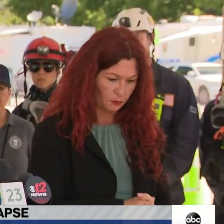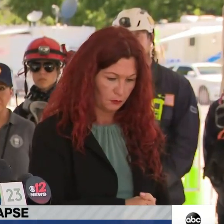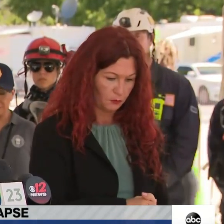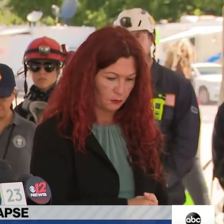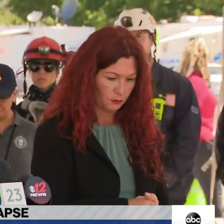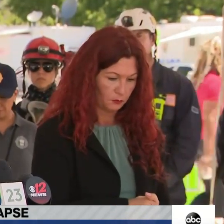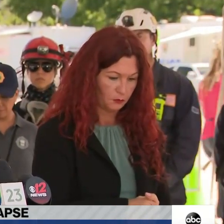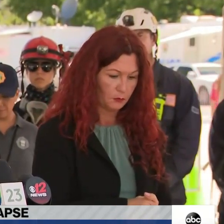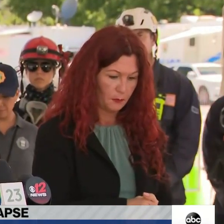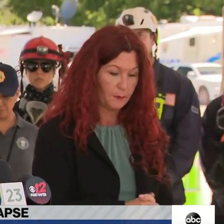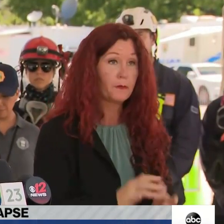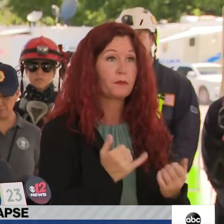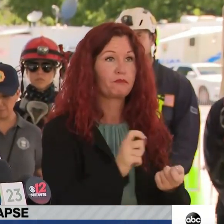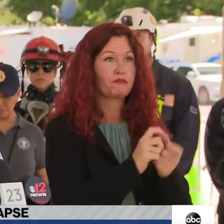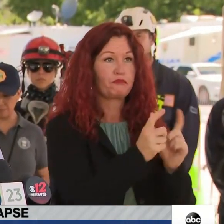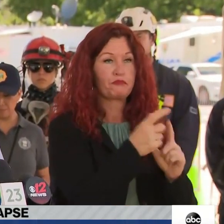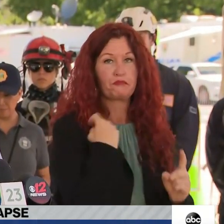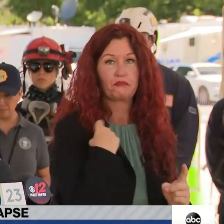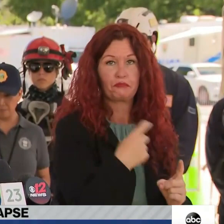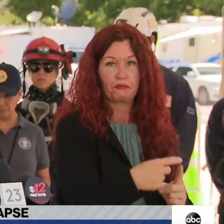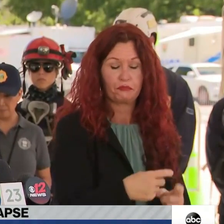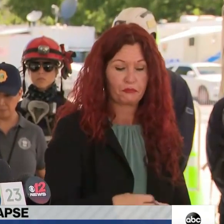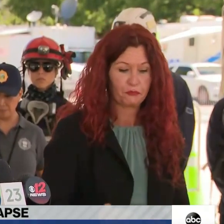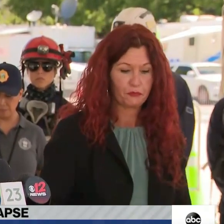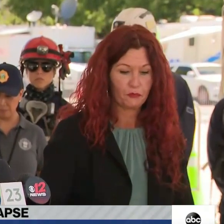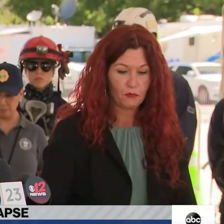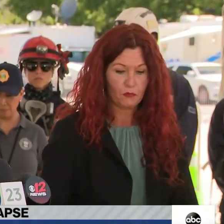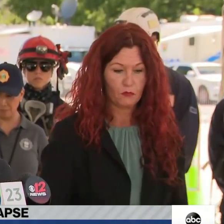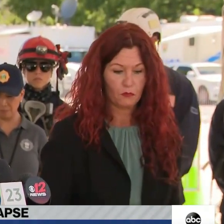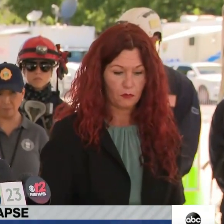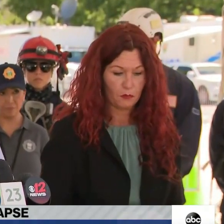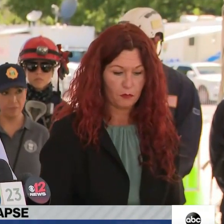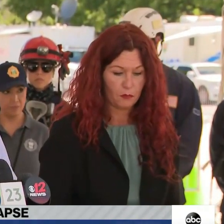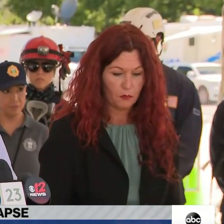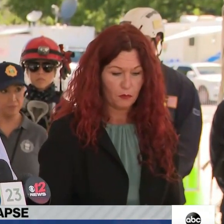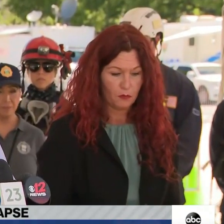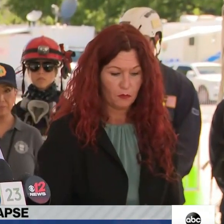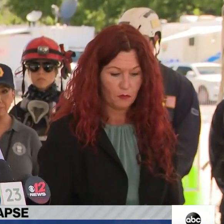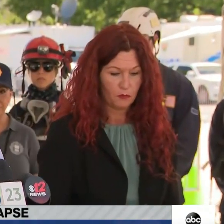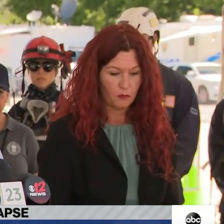Thank you, sir. And in Spanish, on behalf of the Deputy Incident Commander, Miami-Dade Fire Rescue Director of